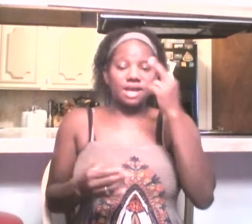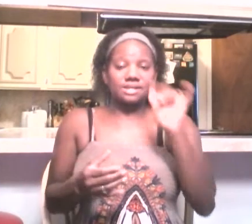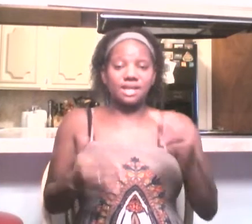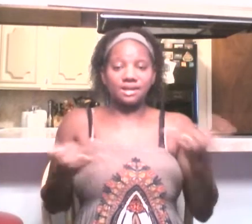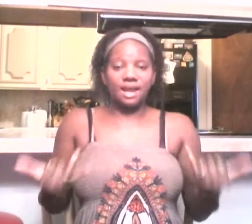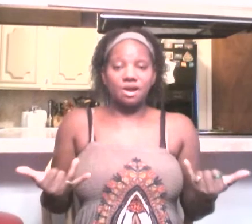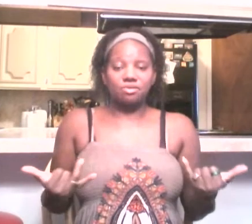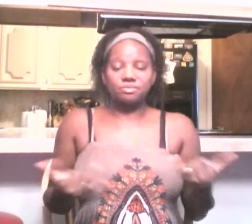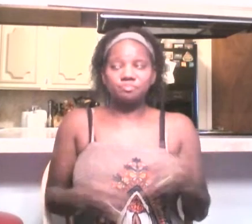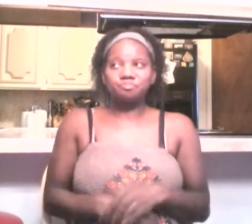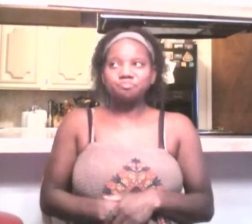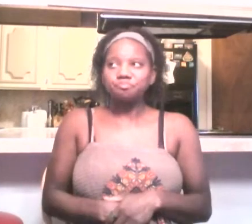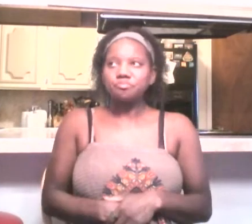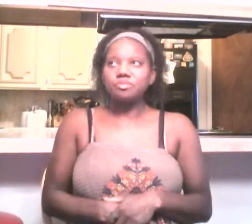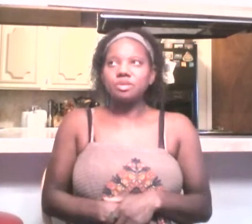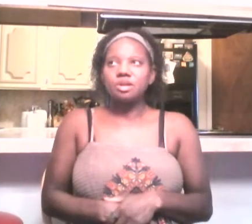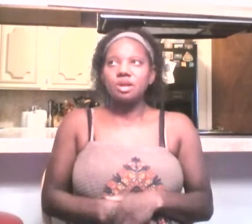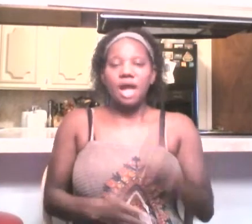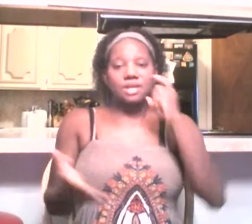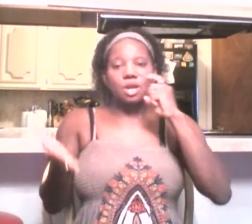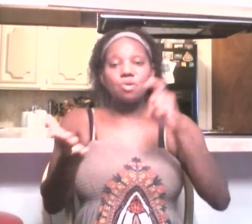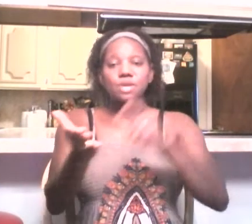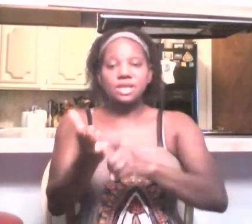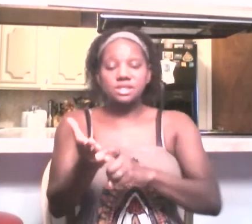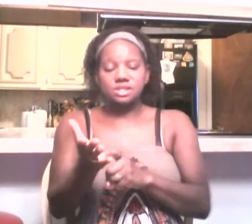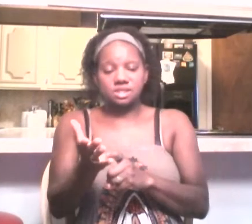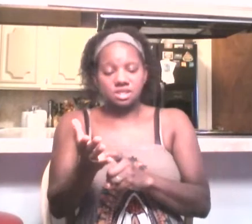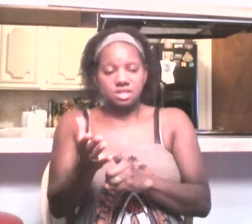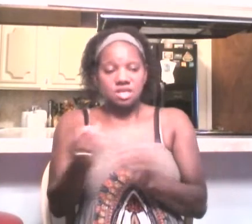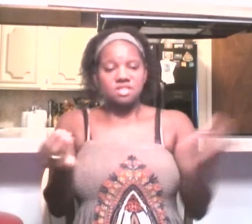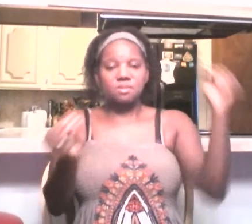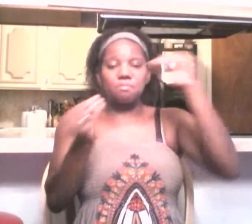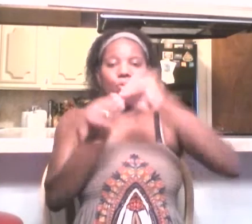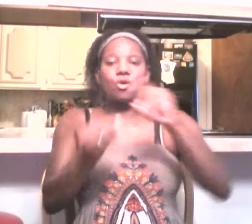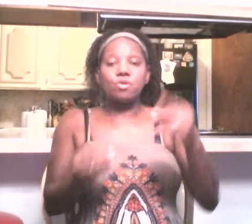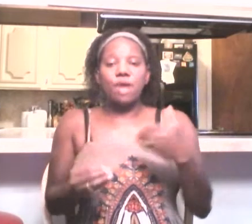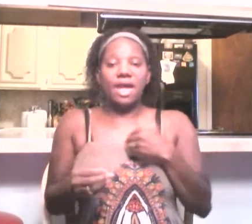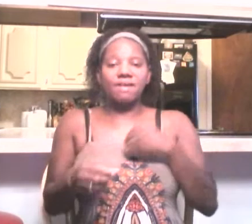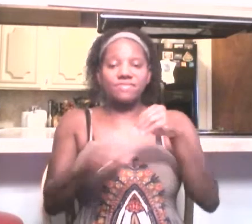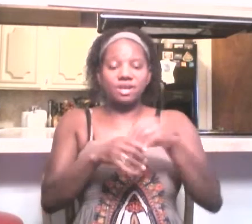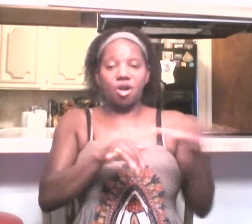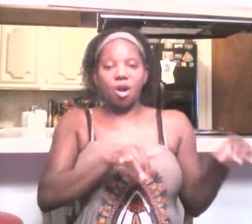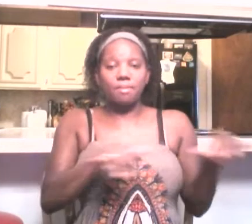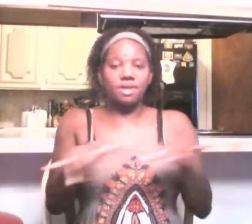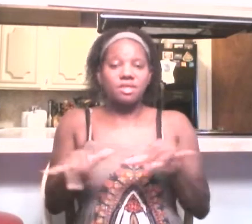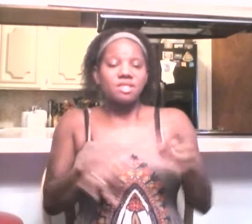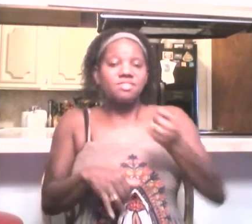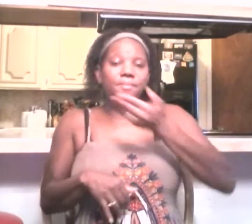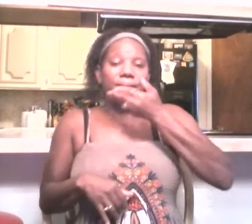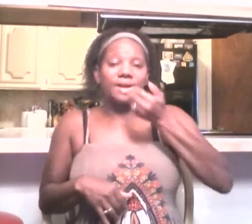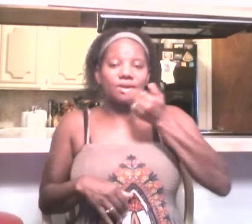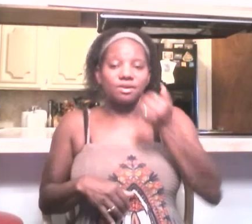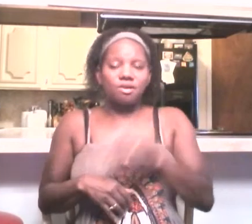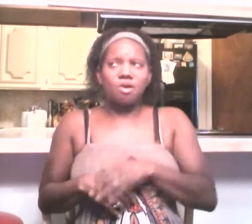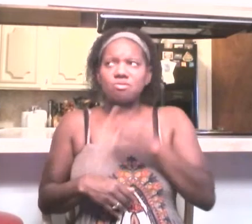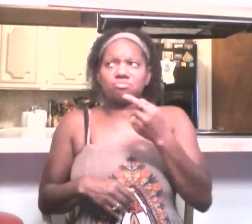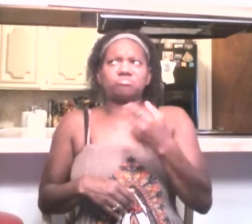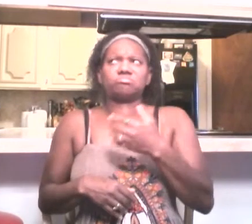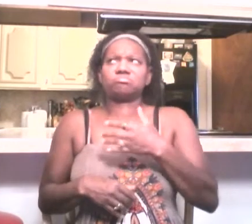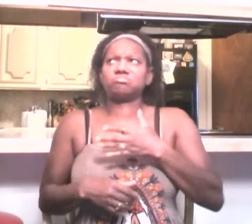I realize that now. I notice the more you have in common, the better. Oh,